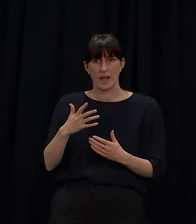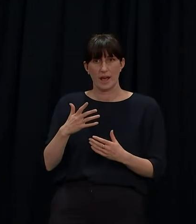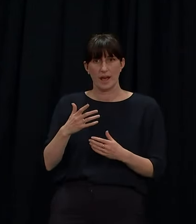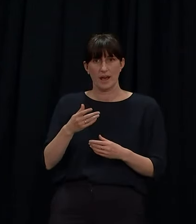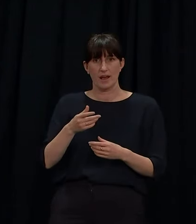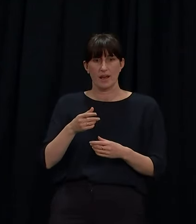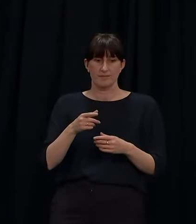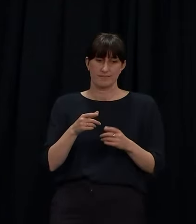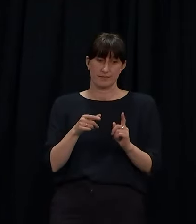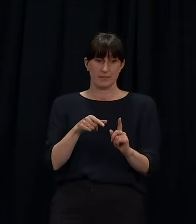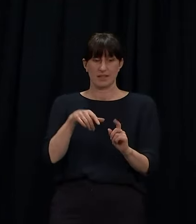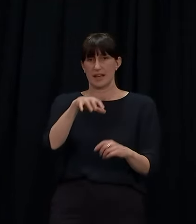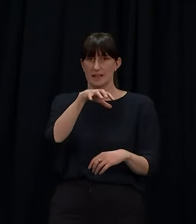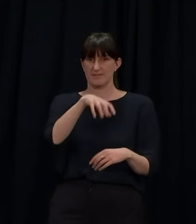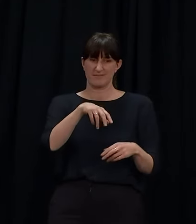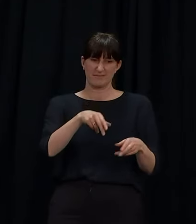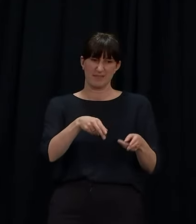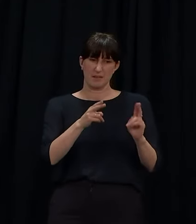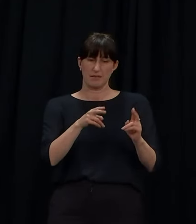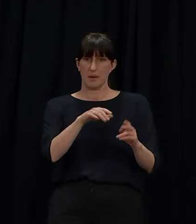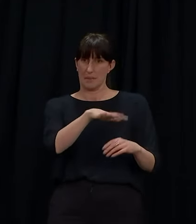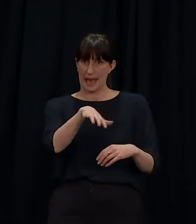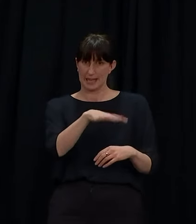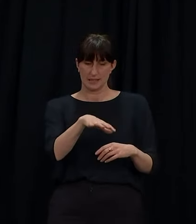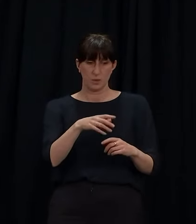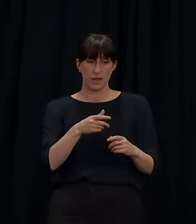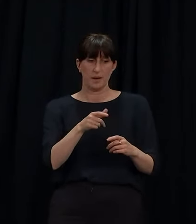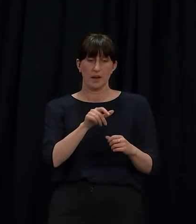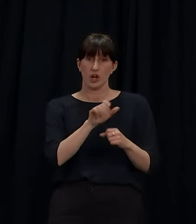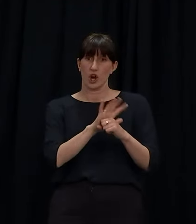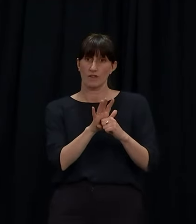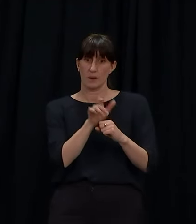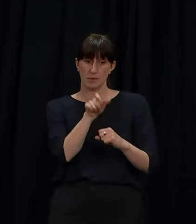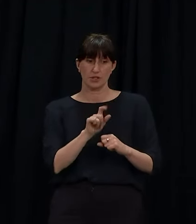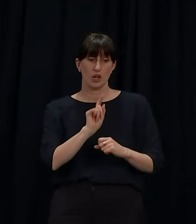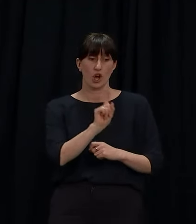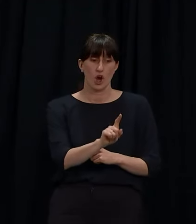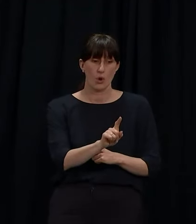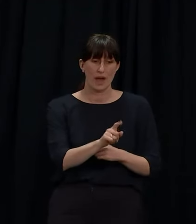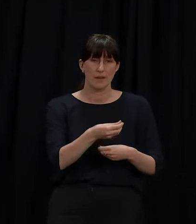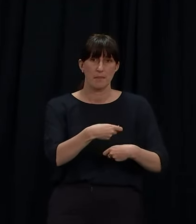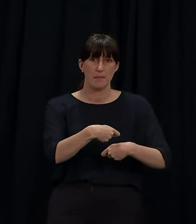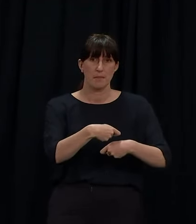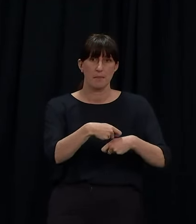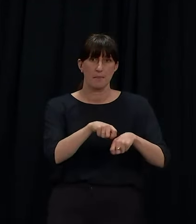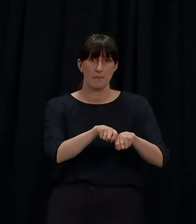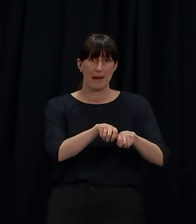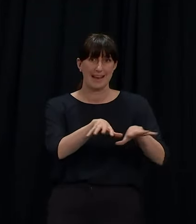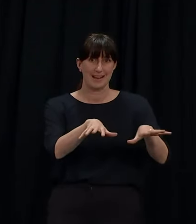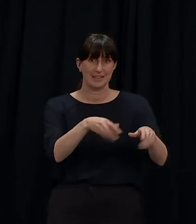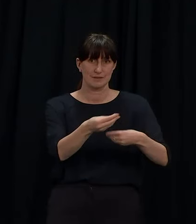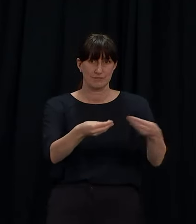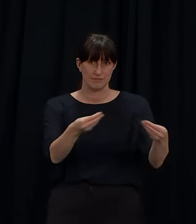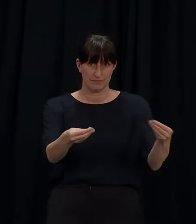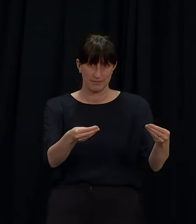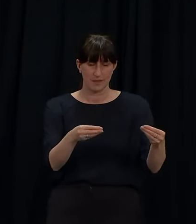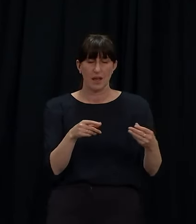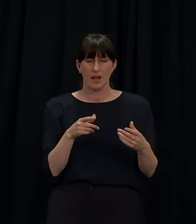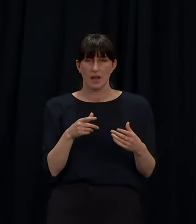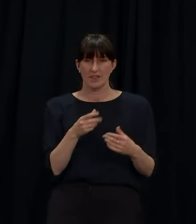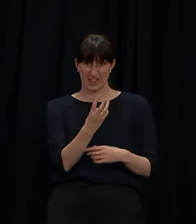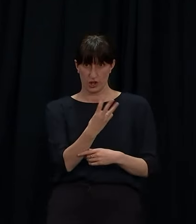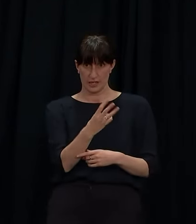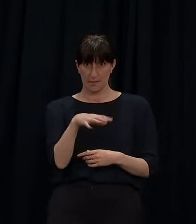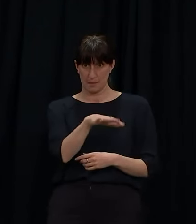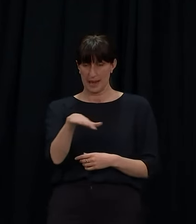those locations, yes, it is our intent to share those. The only reason we haven't today is what we want to do is a little bit of analysis as to whether